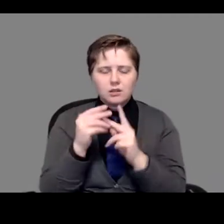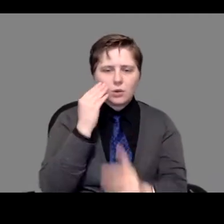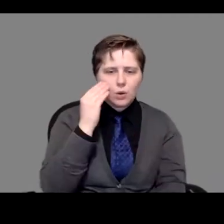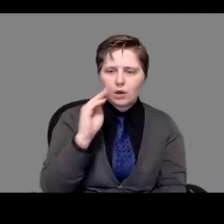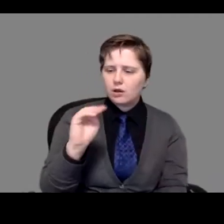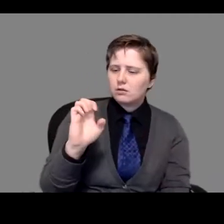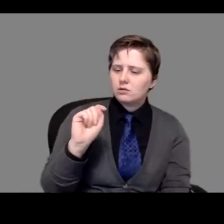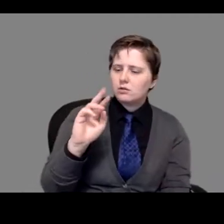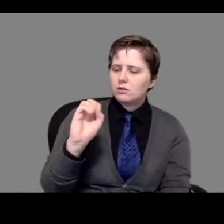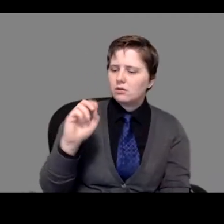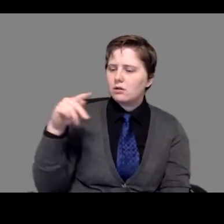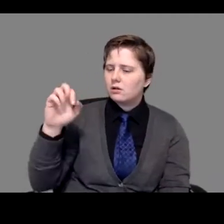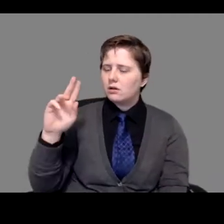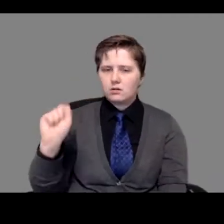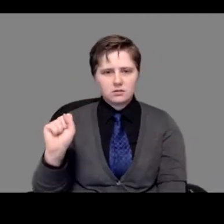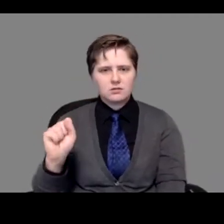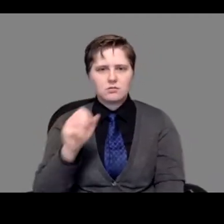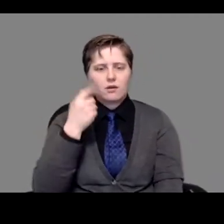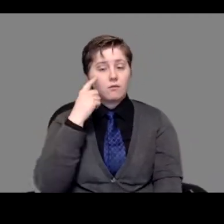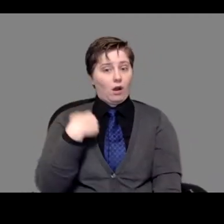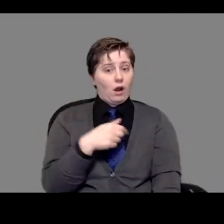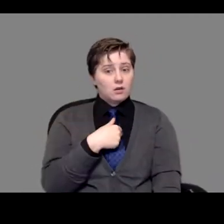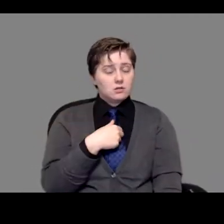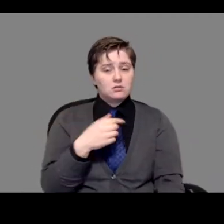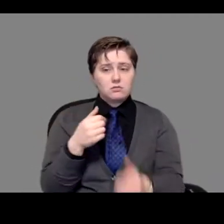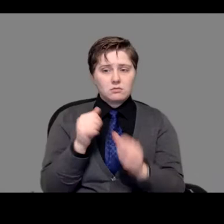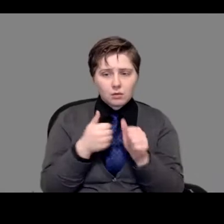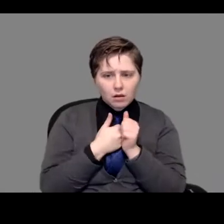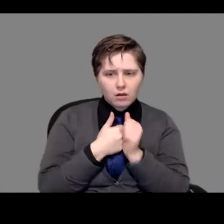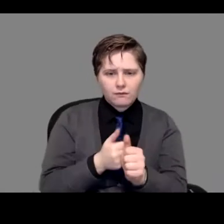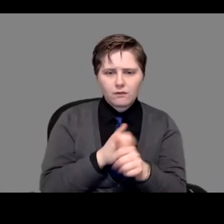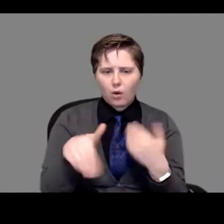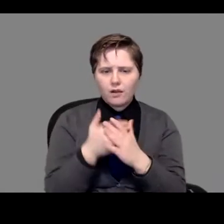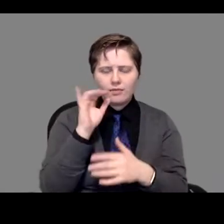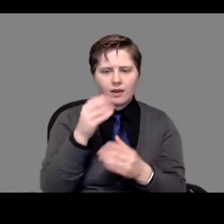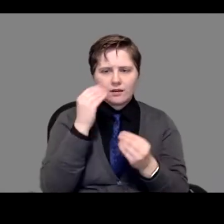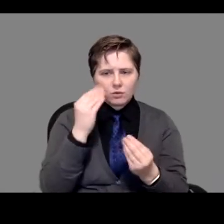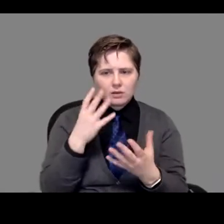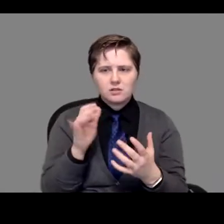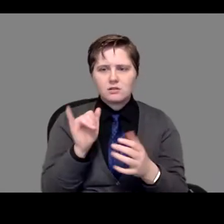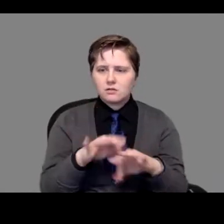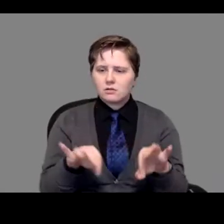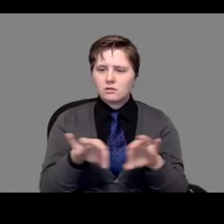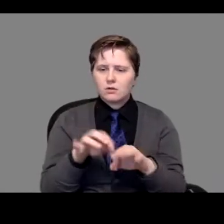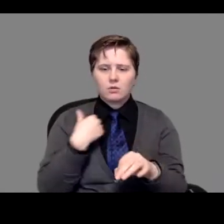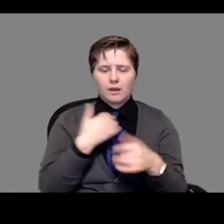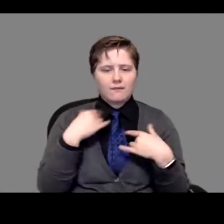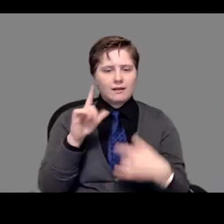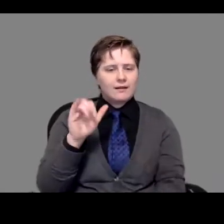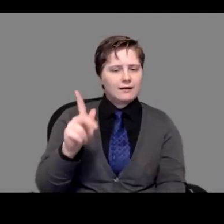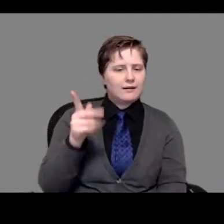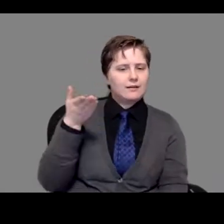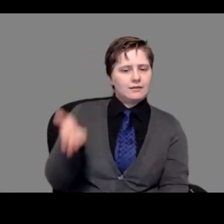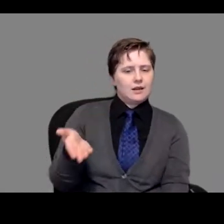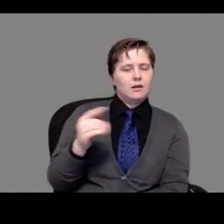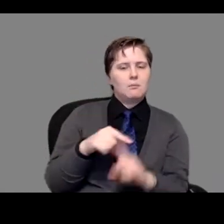Parks. And so for us, those, to keep track of all that live stream information is important. We have links on there, but